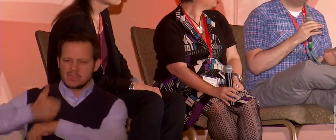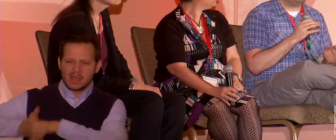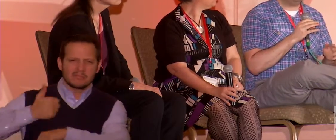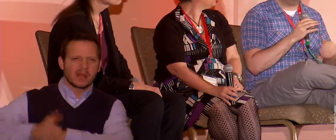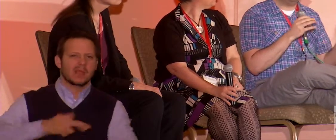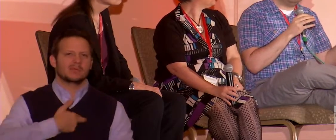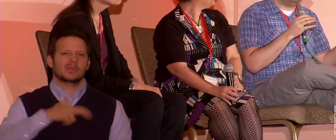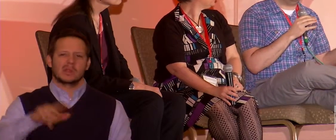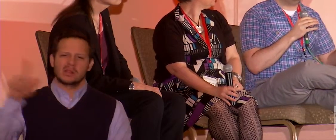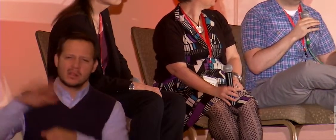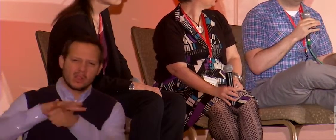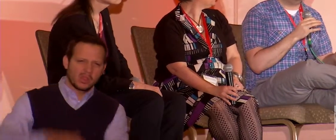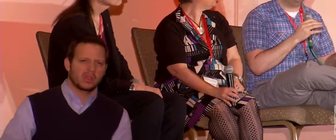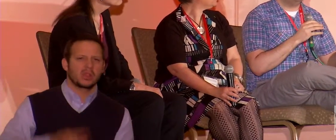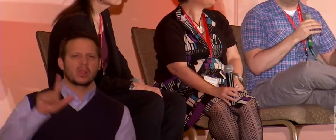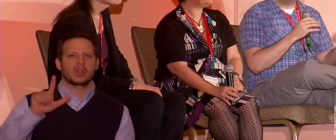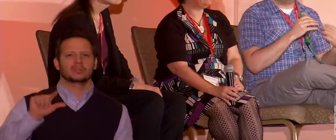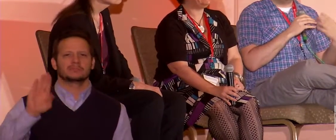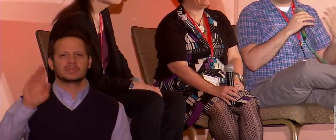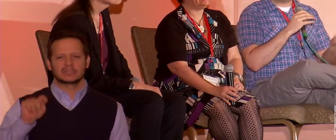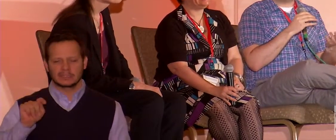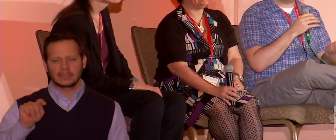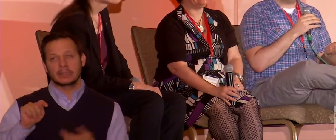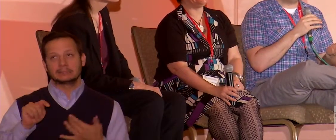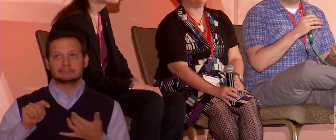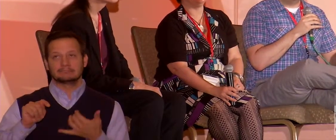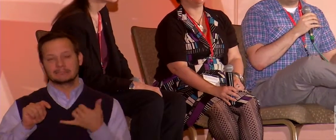LGBT oppression, which arguably is still true. But